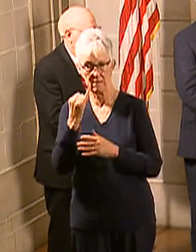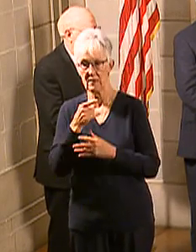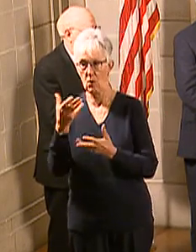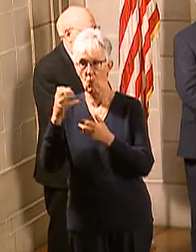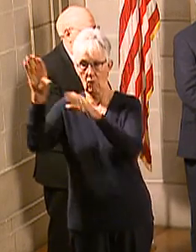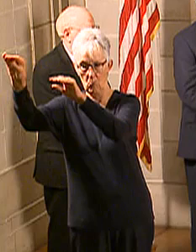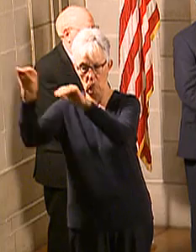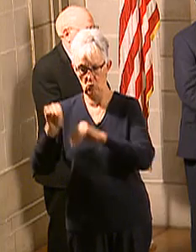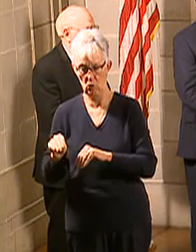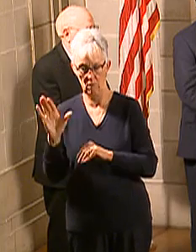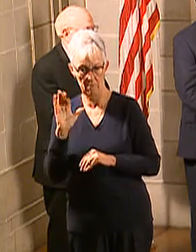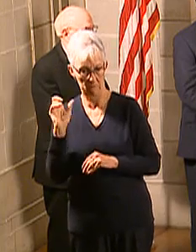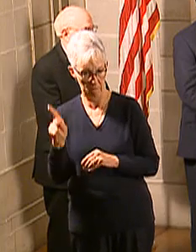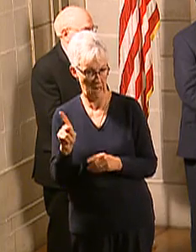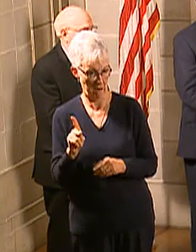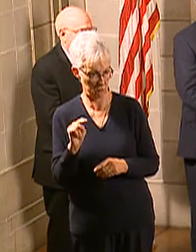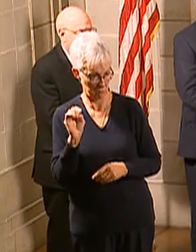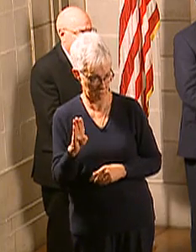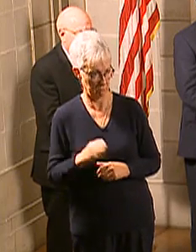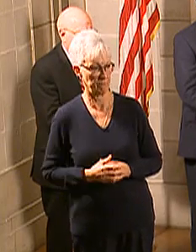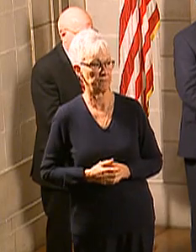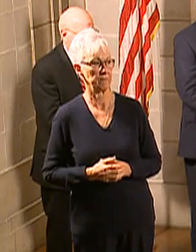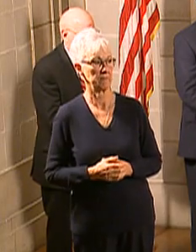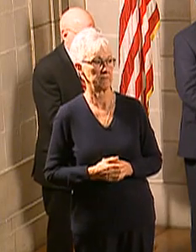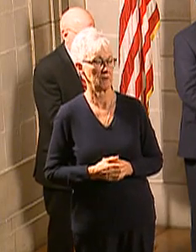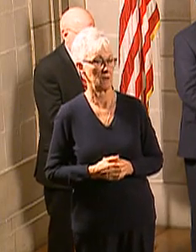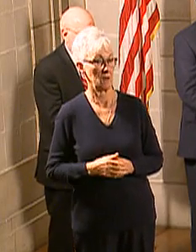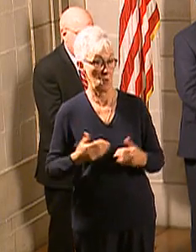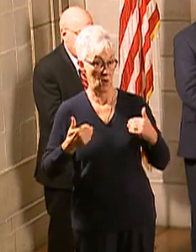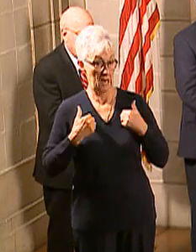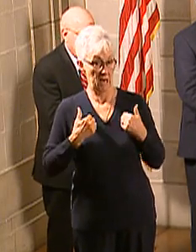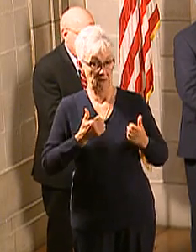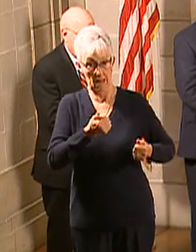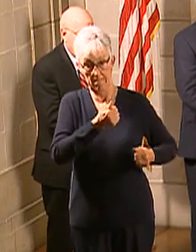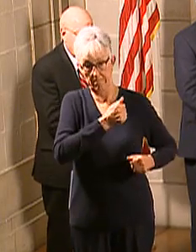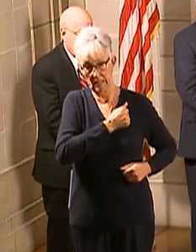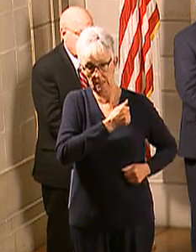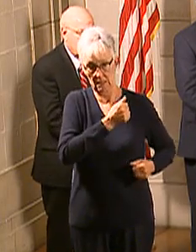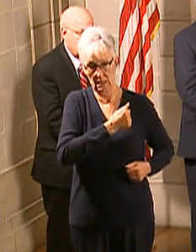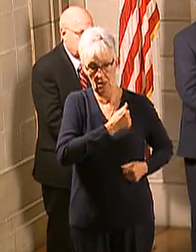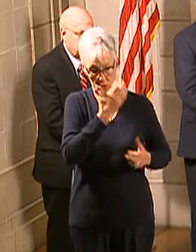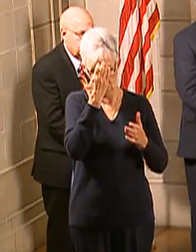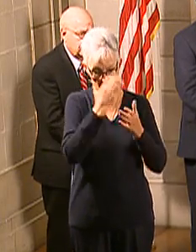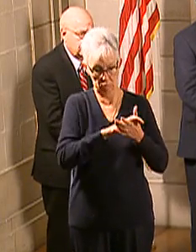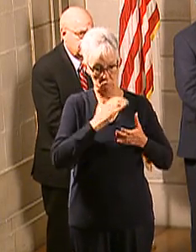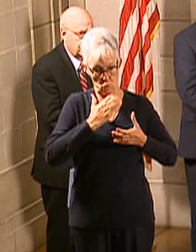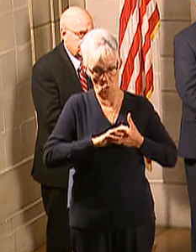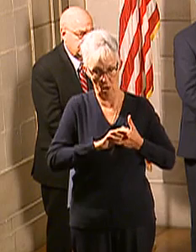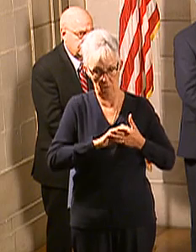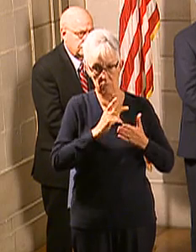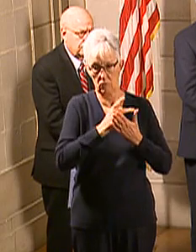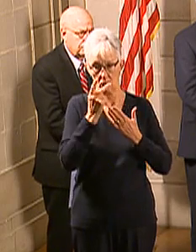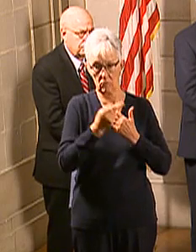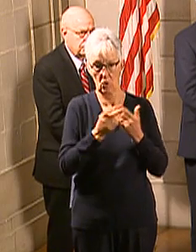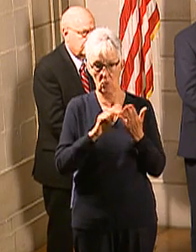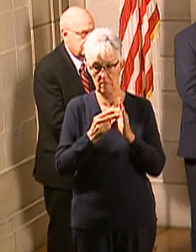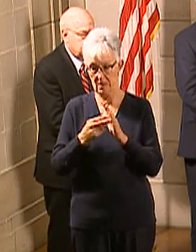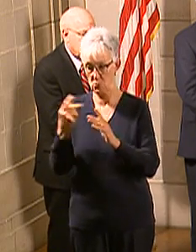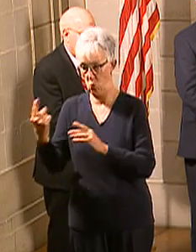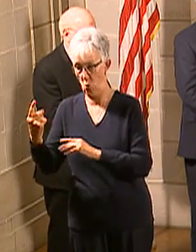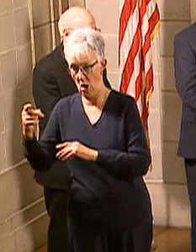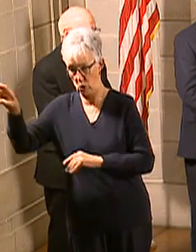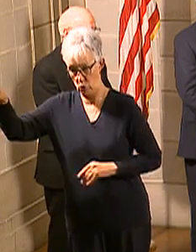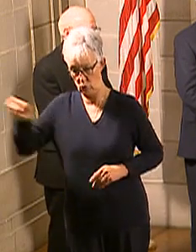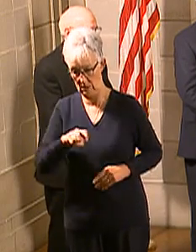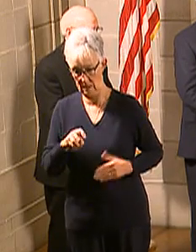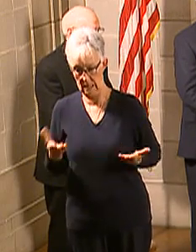got our military spouse program, where we try to bring military spouses and get them integrated into the community as quickly as possible. And that's why we've done